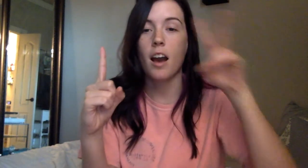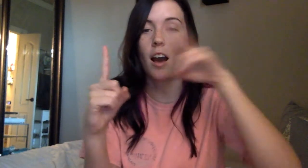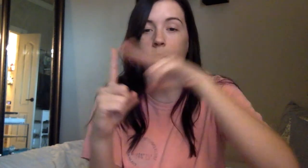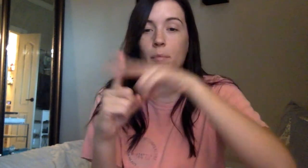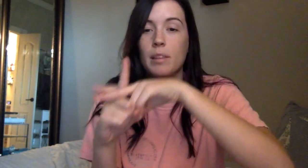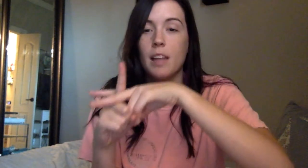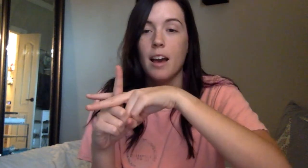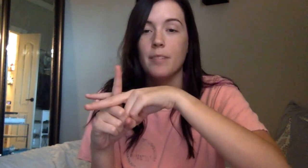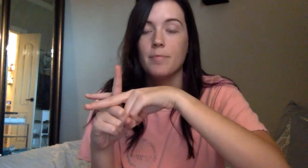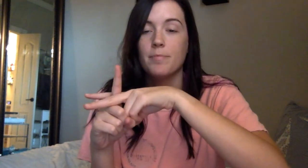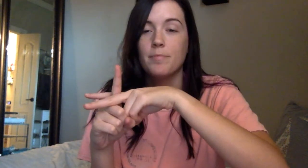Apply.